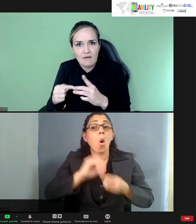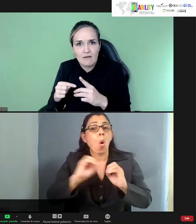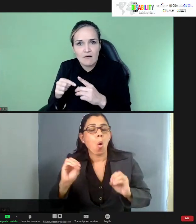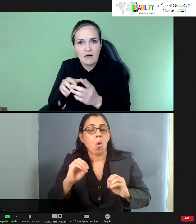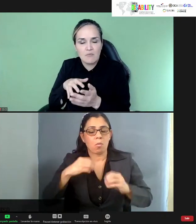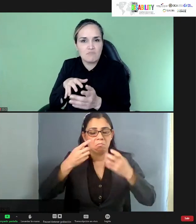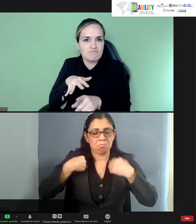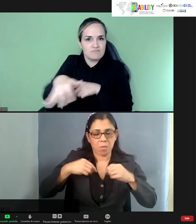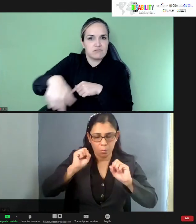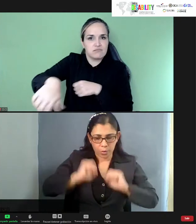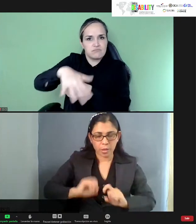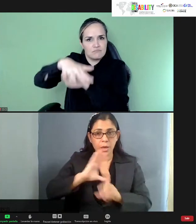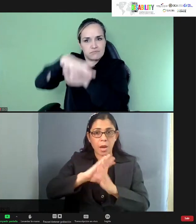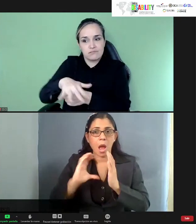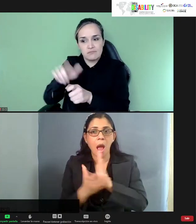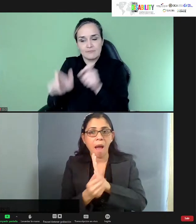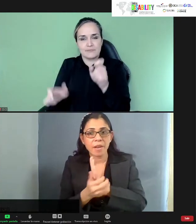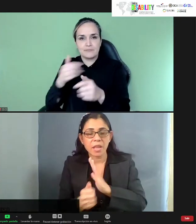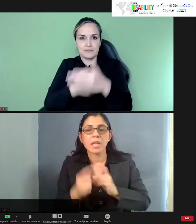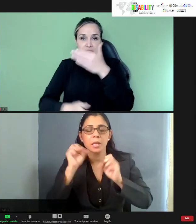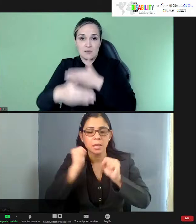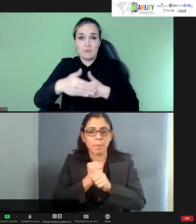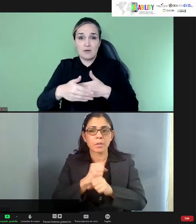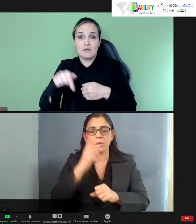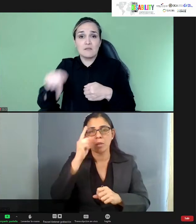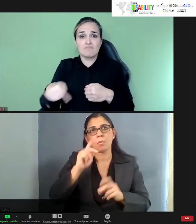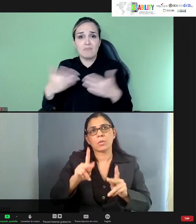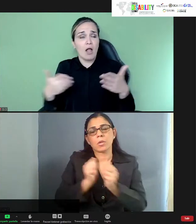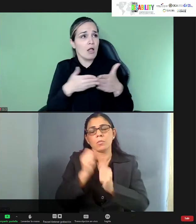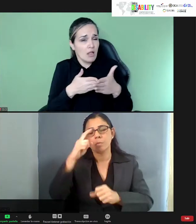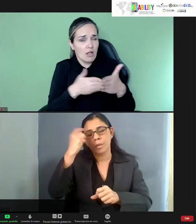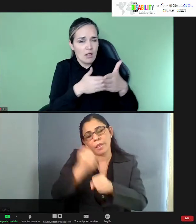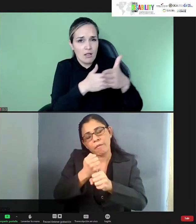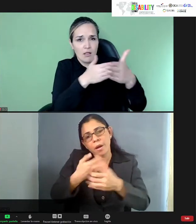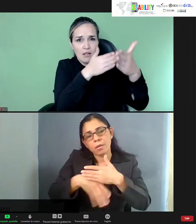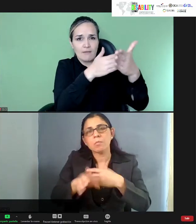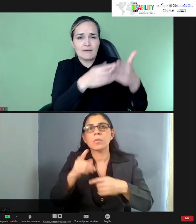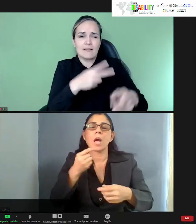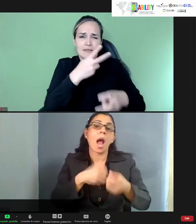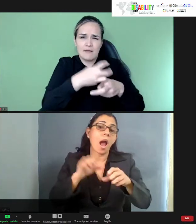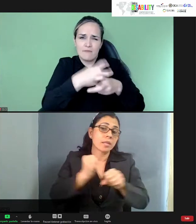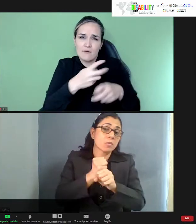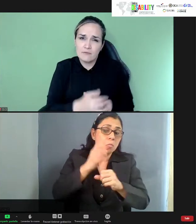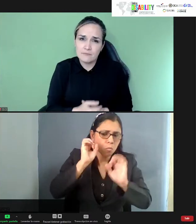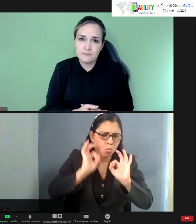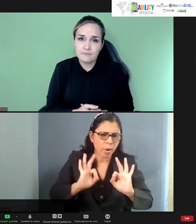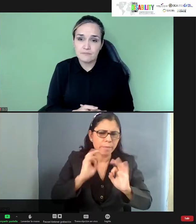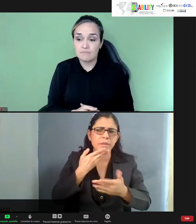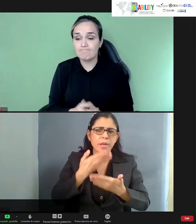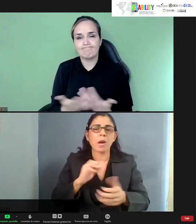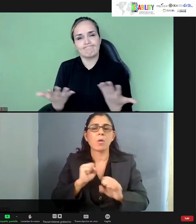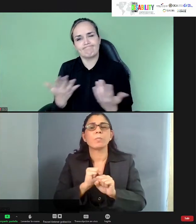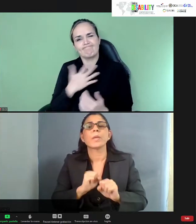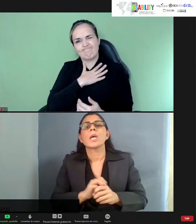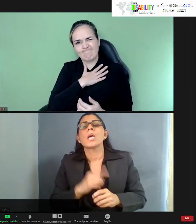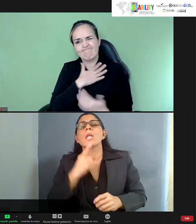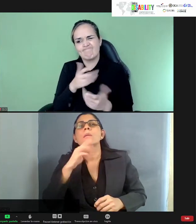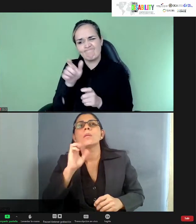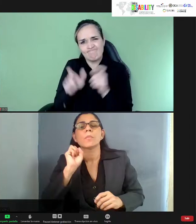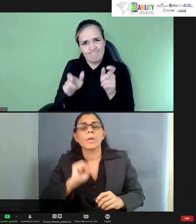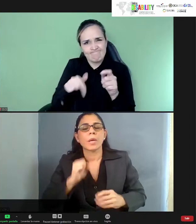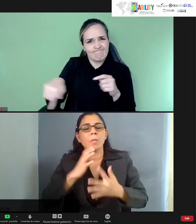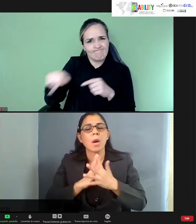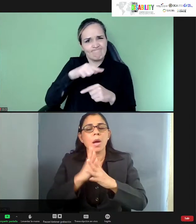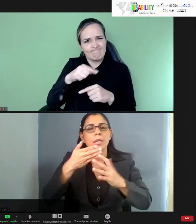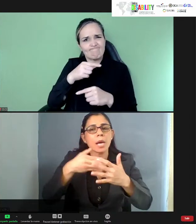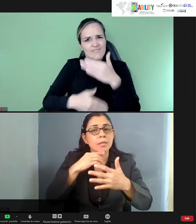capacities that persons with disabilities have to work so unfortunately when persons